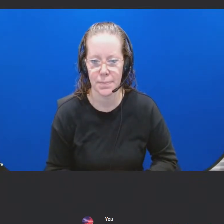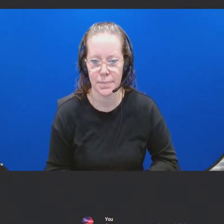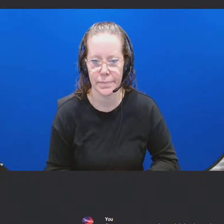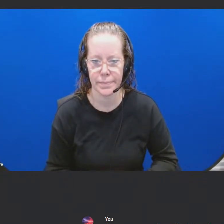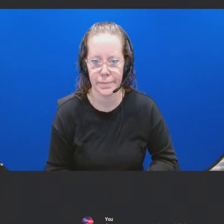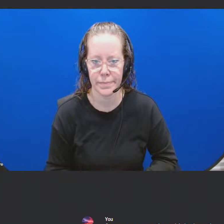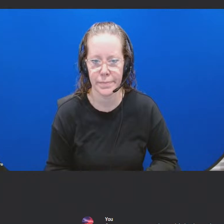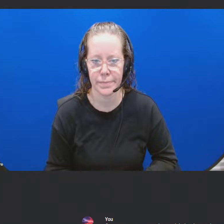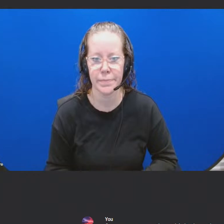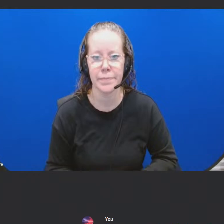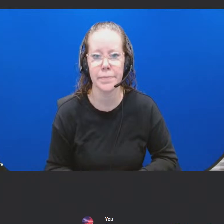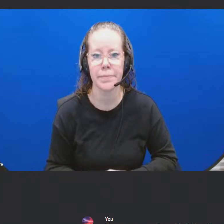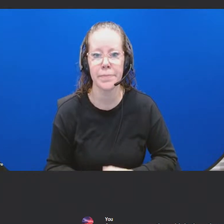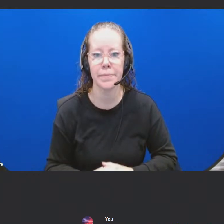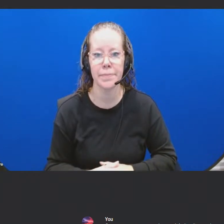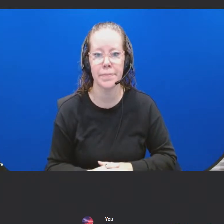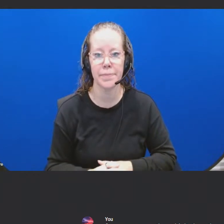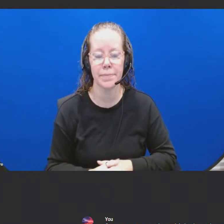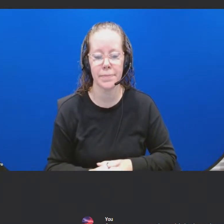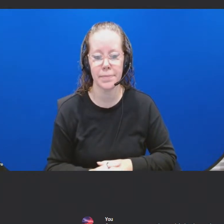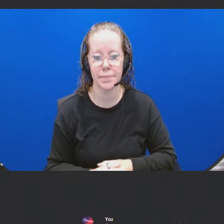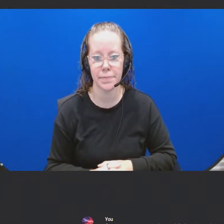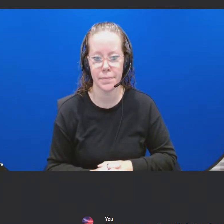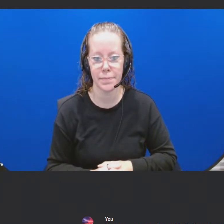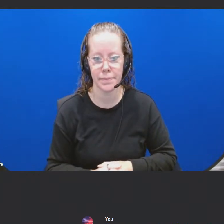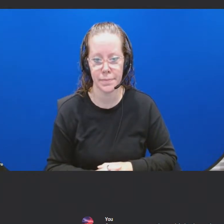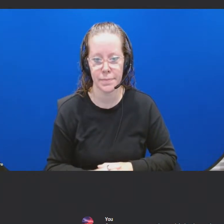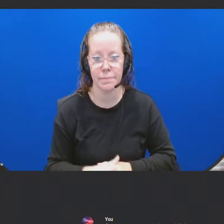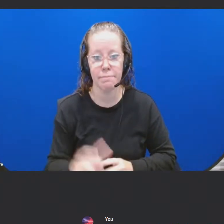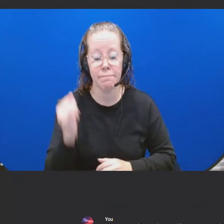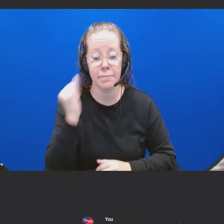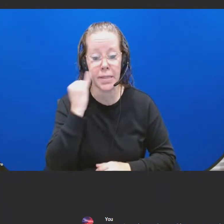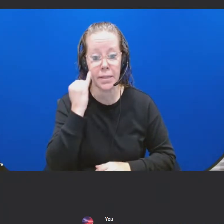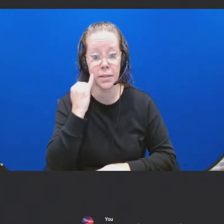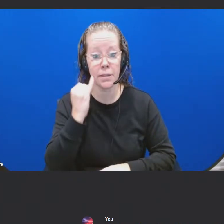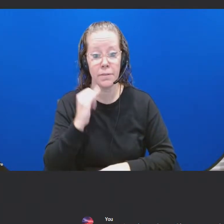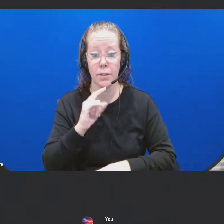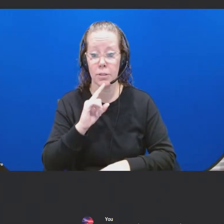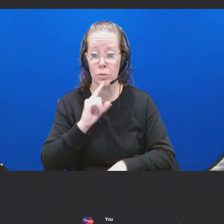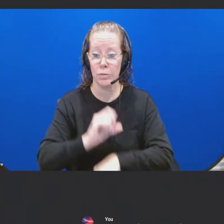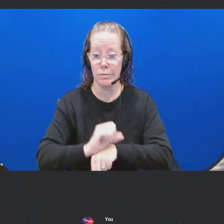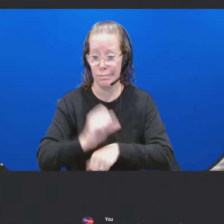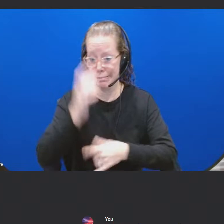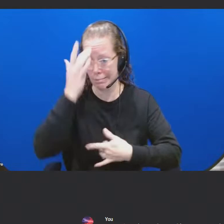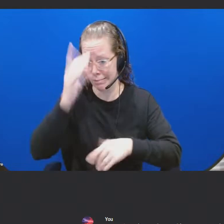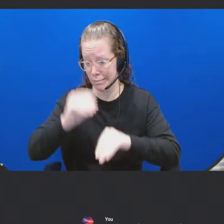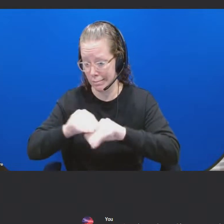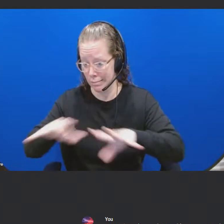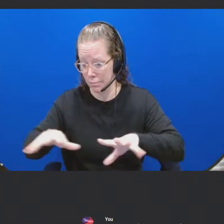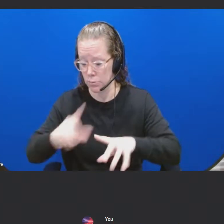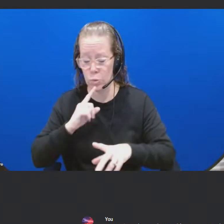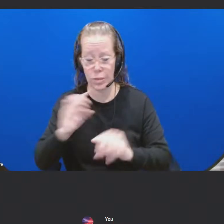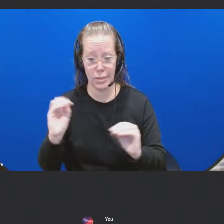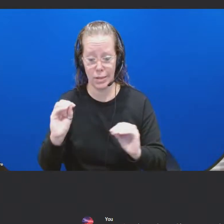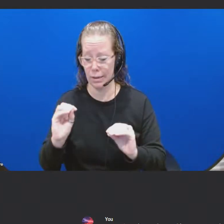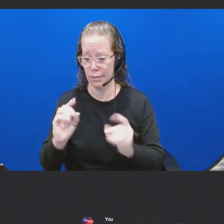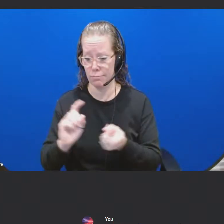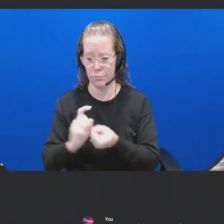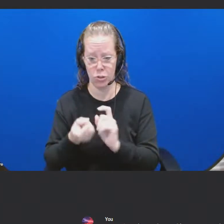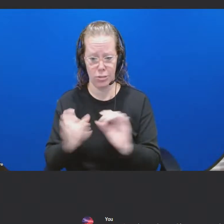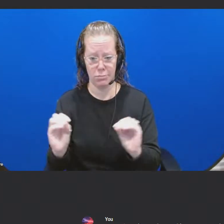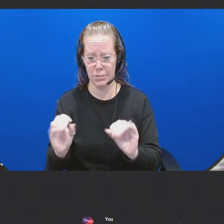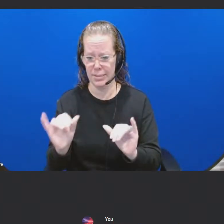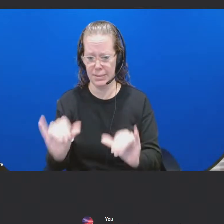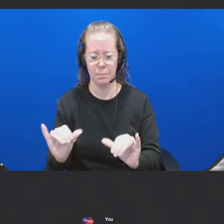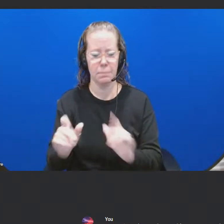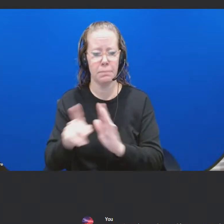Just a reminder that if we were to go in outbreak, nothing has changed in terms of our policies. you